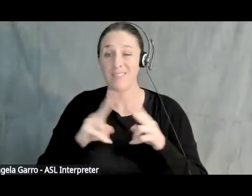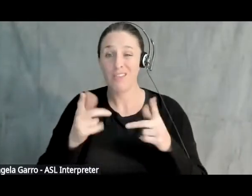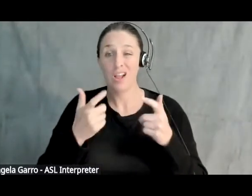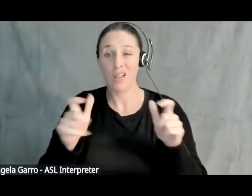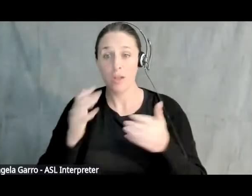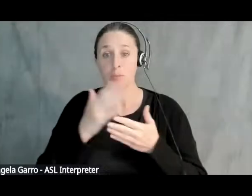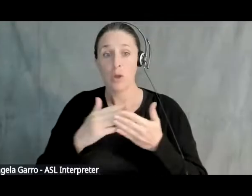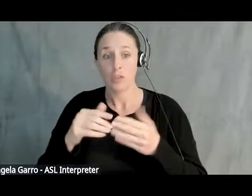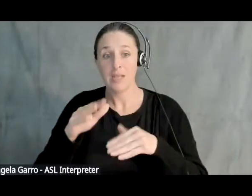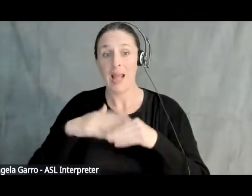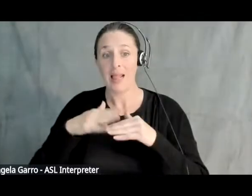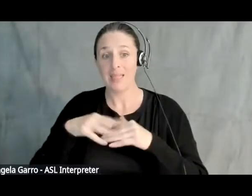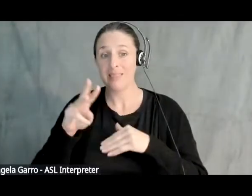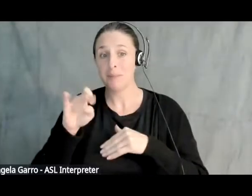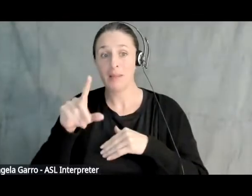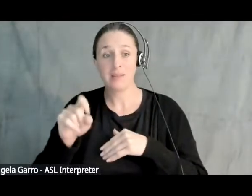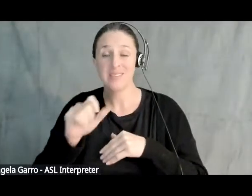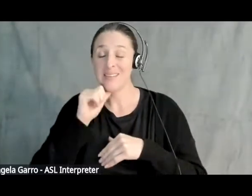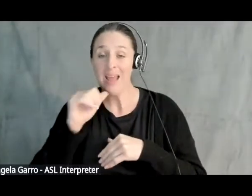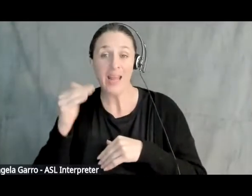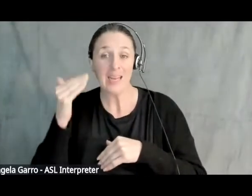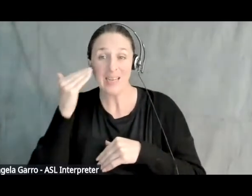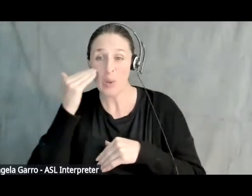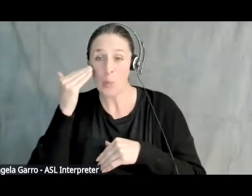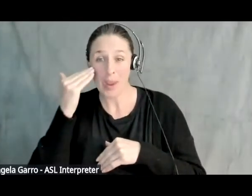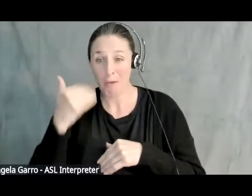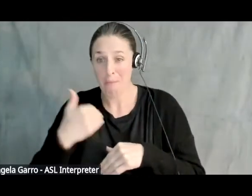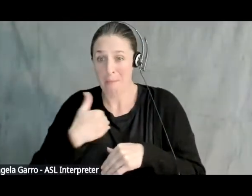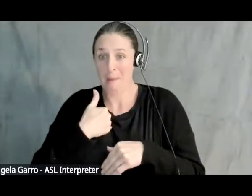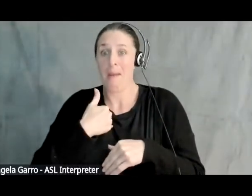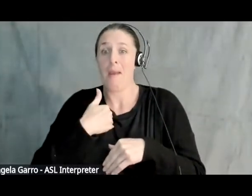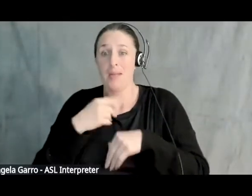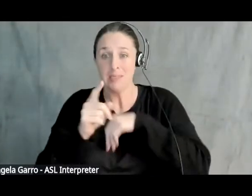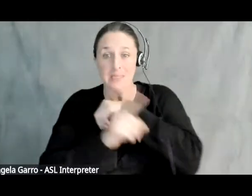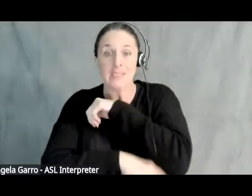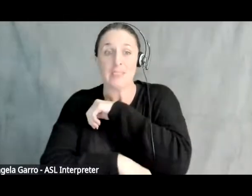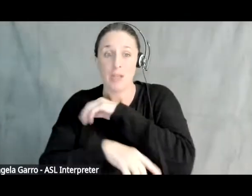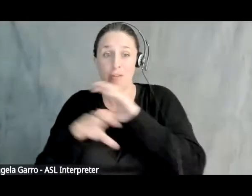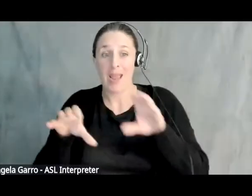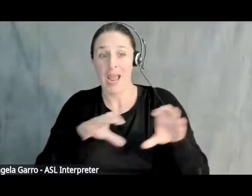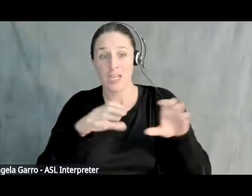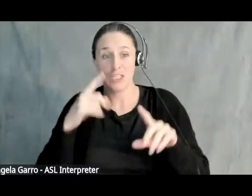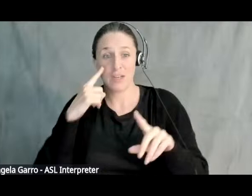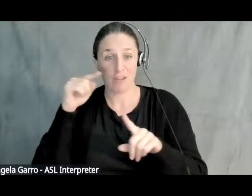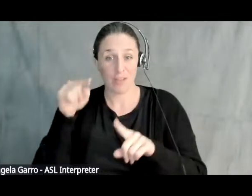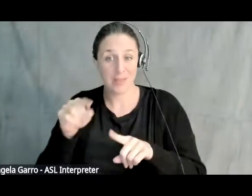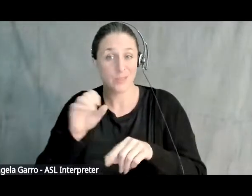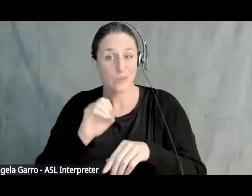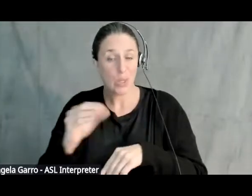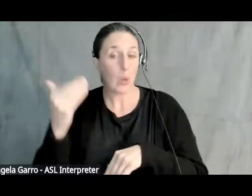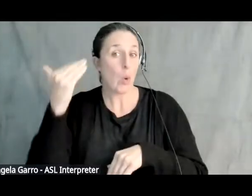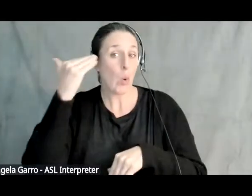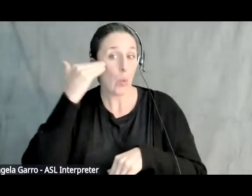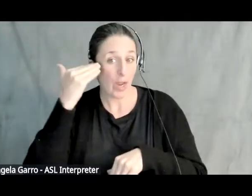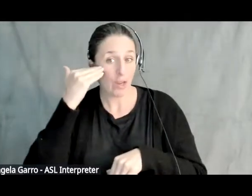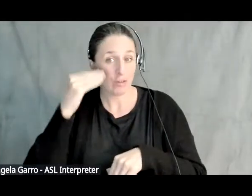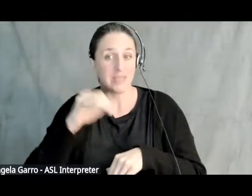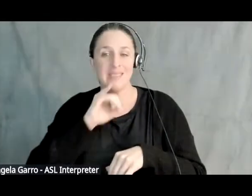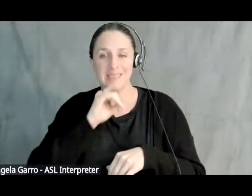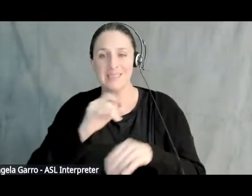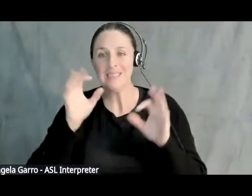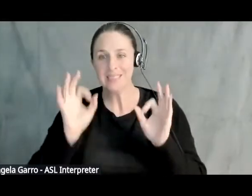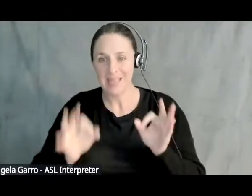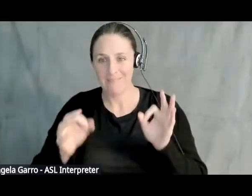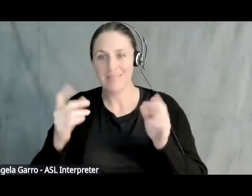least Mills were not even aware that there was disciplinary action for this. So I think awareness is something we should definitely be